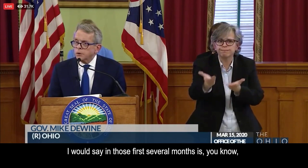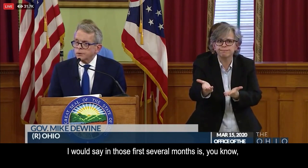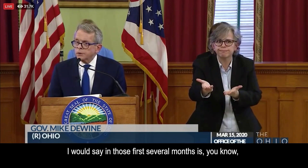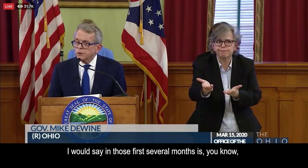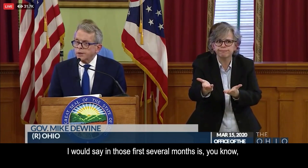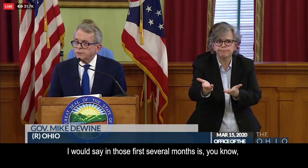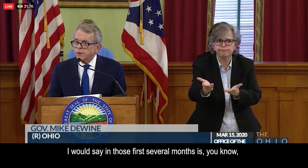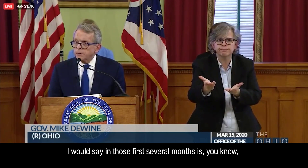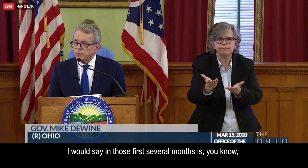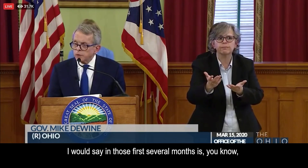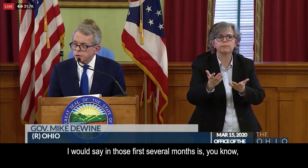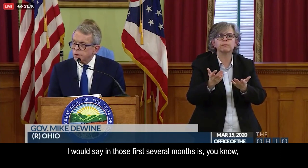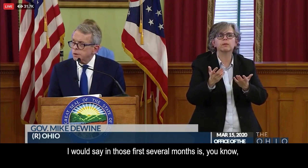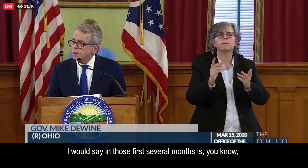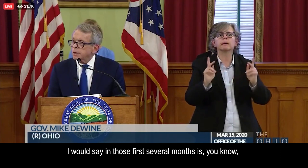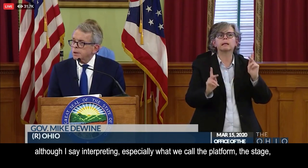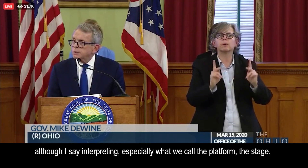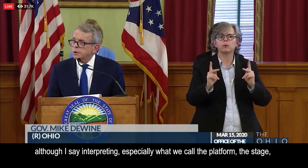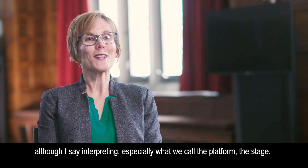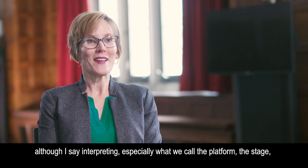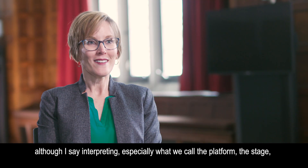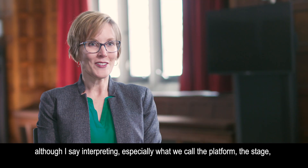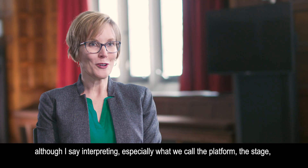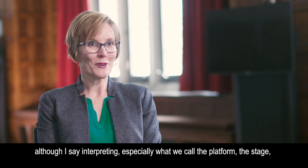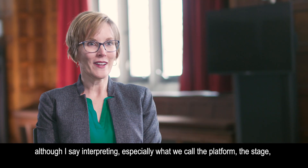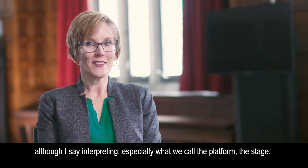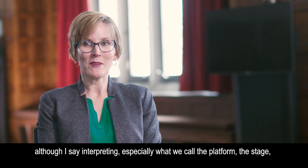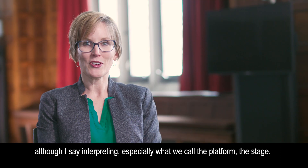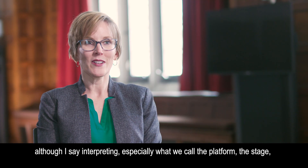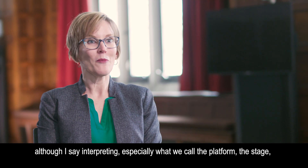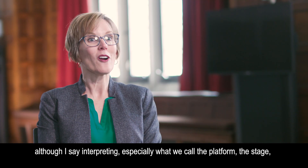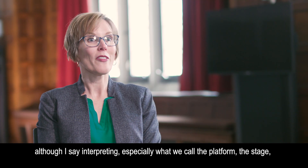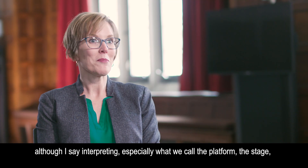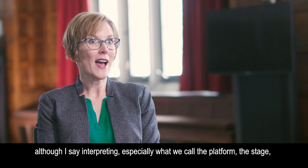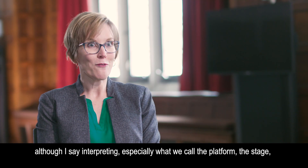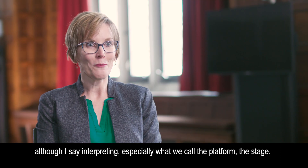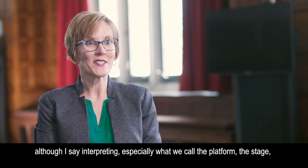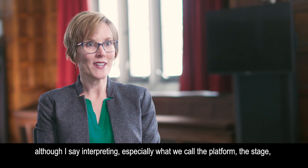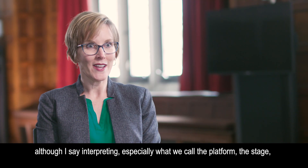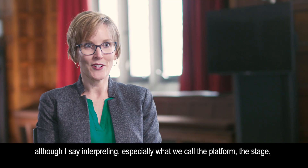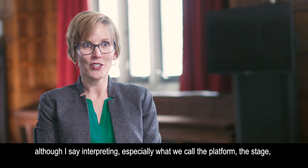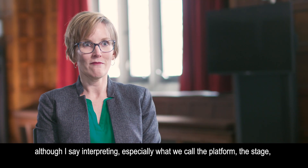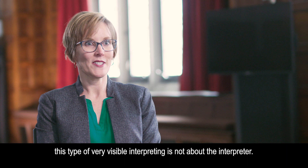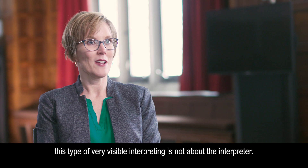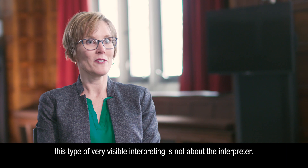months is, although I say interpreting, especially what we call the platform, the stage, this type of